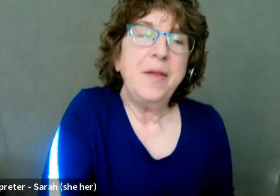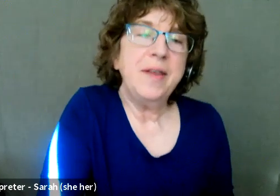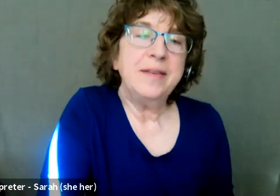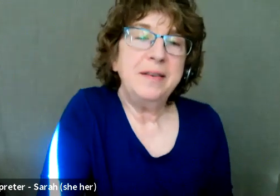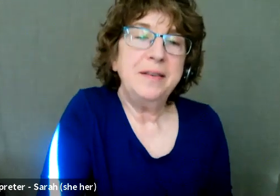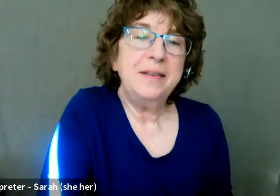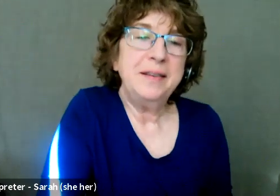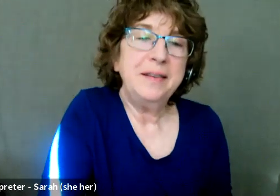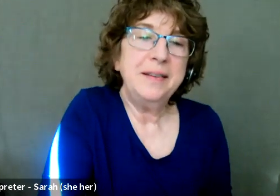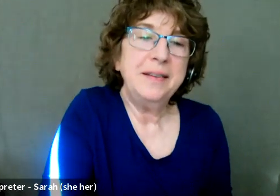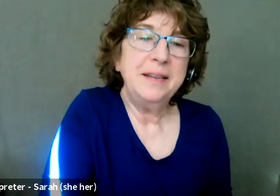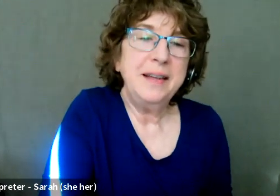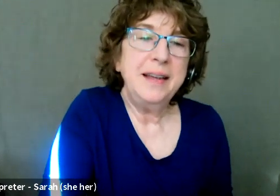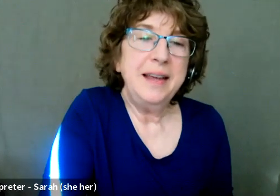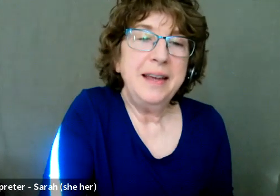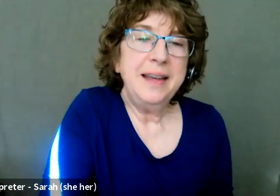I've been thinking about this.